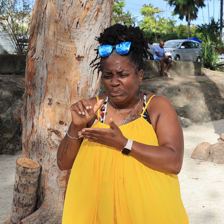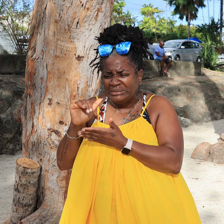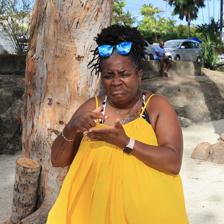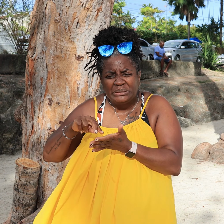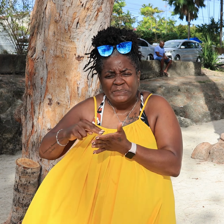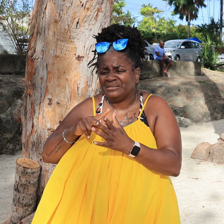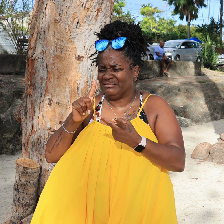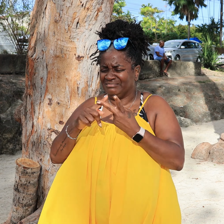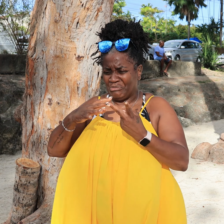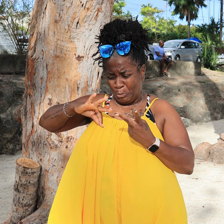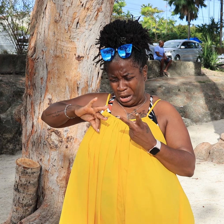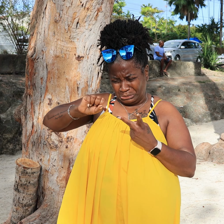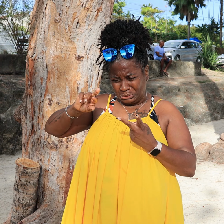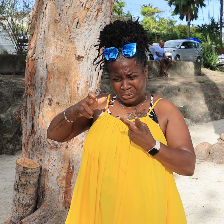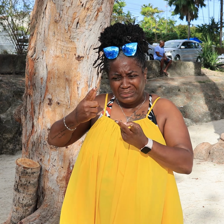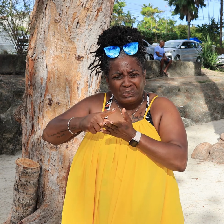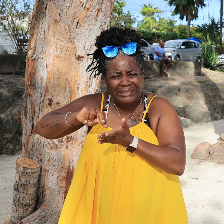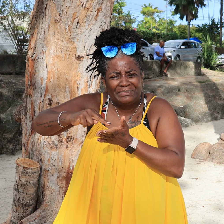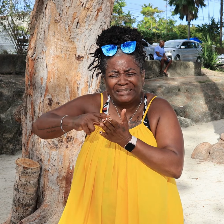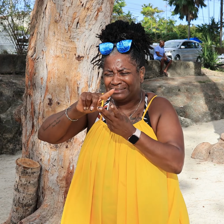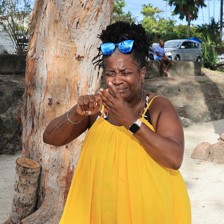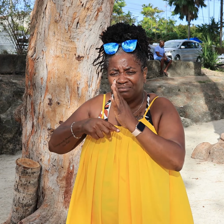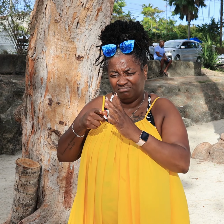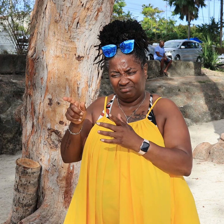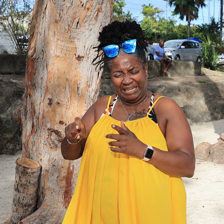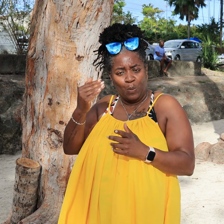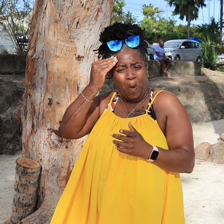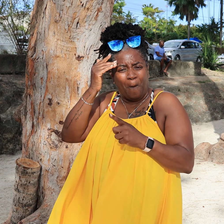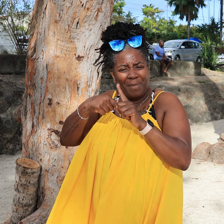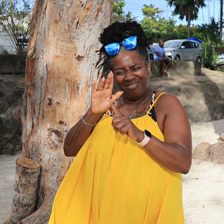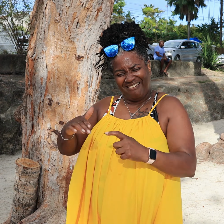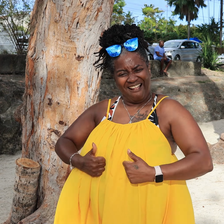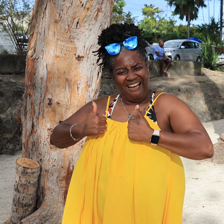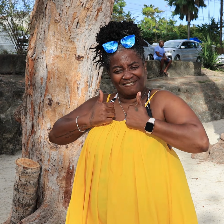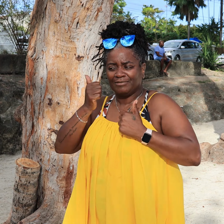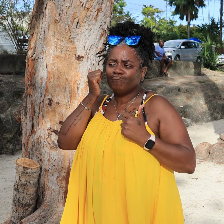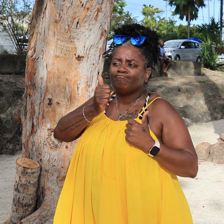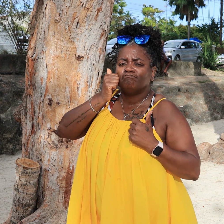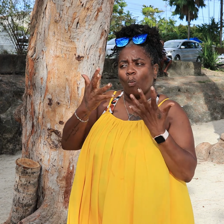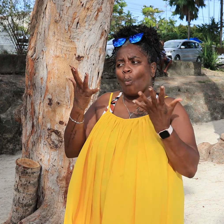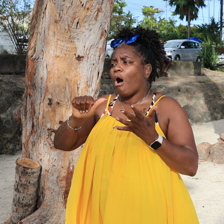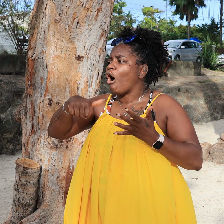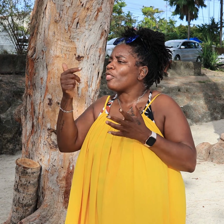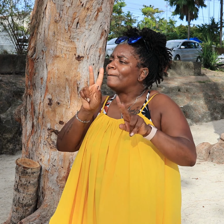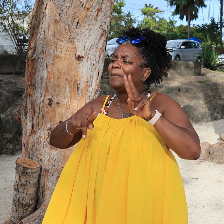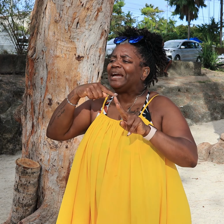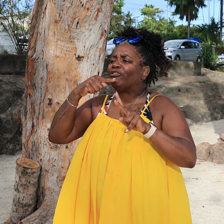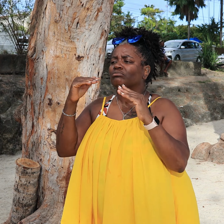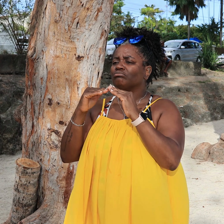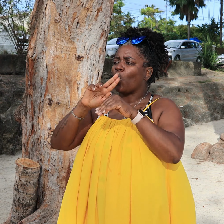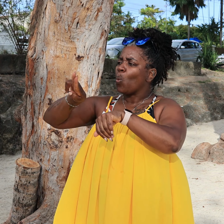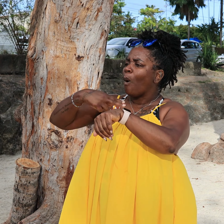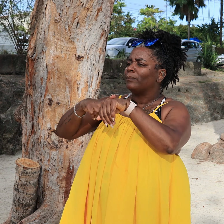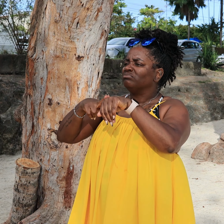financial literacy. What's that? Profit score, what does that mean? And other things they need to know about life, everyday things that even hearing people